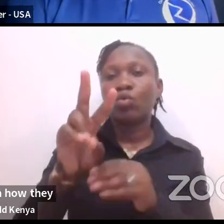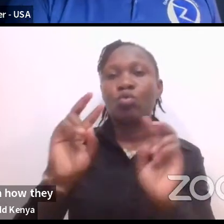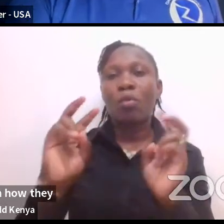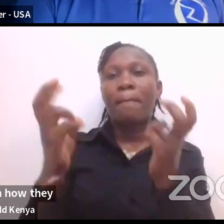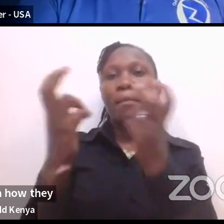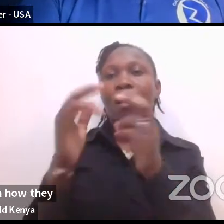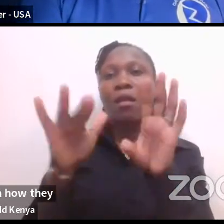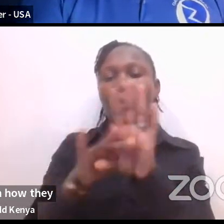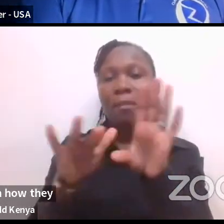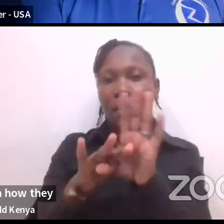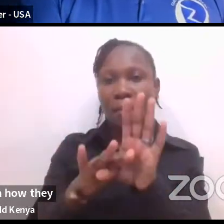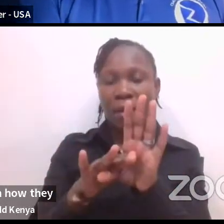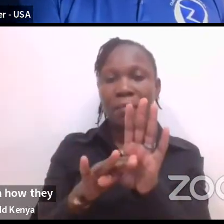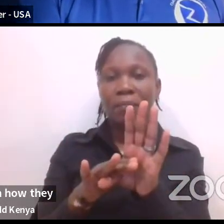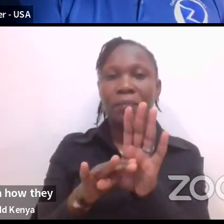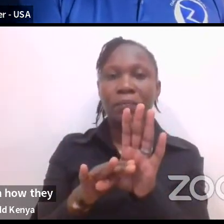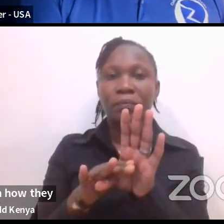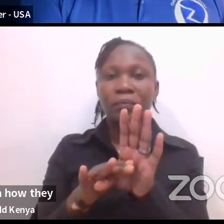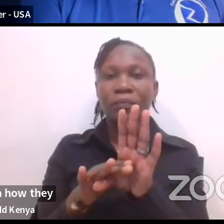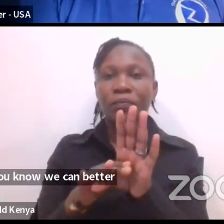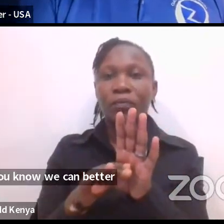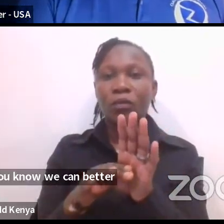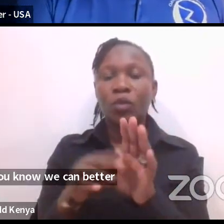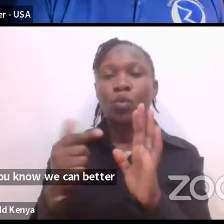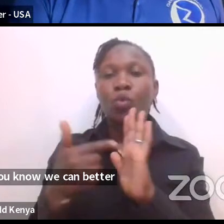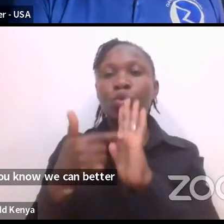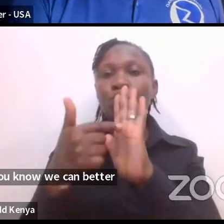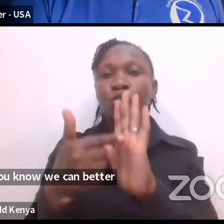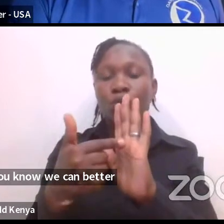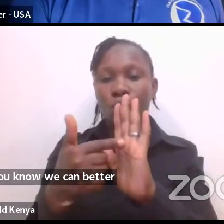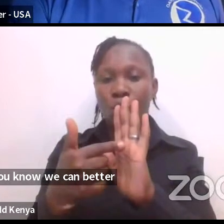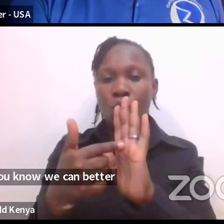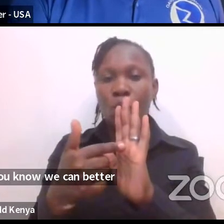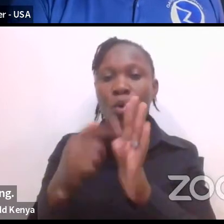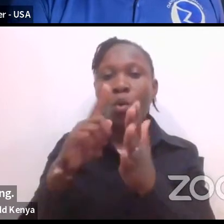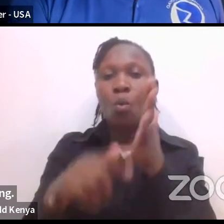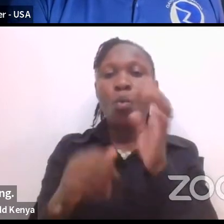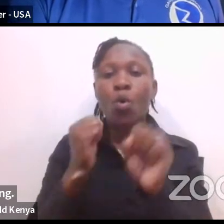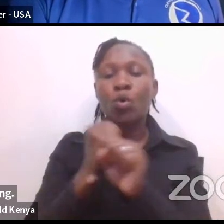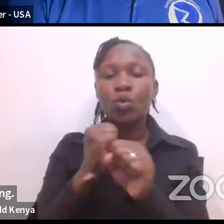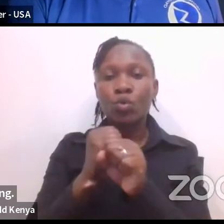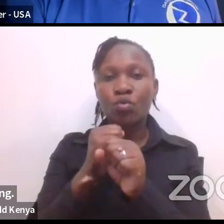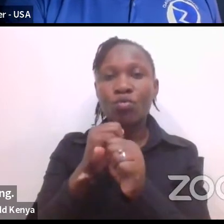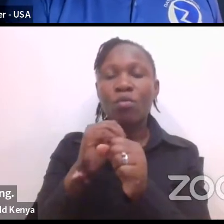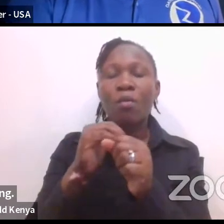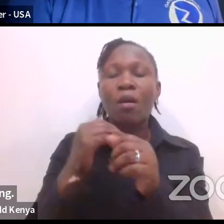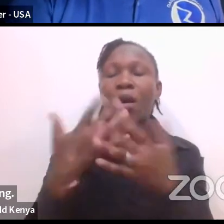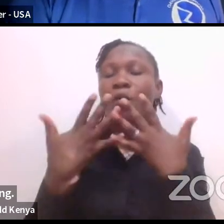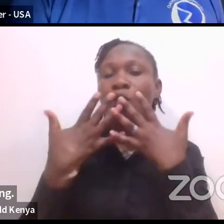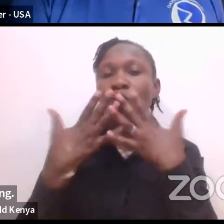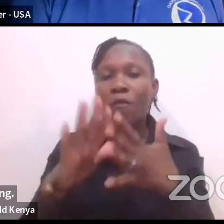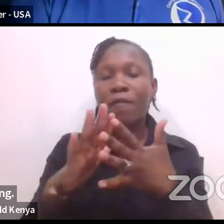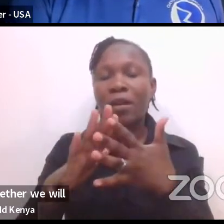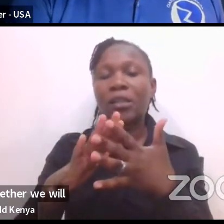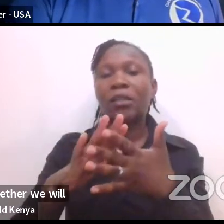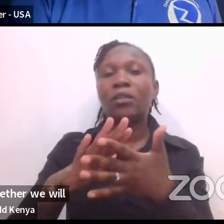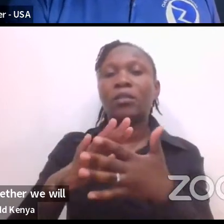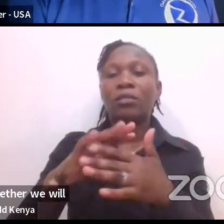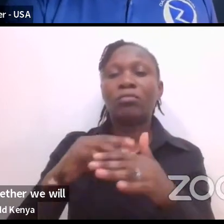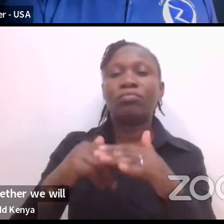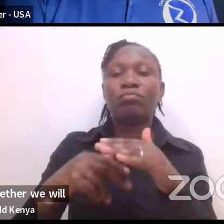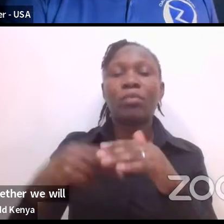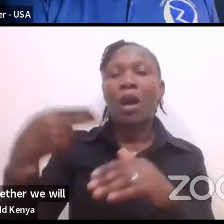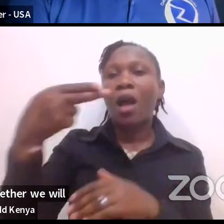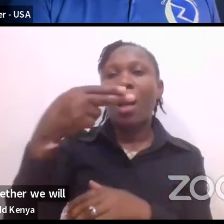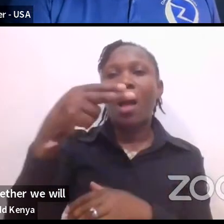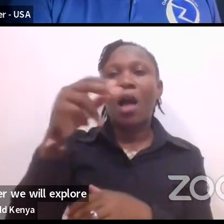students for future undertaking after secondary education. Together, we will explore how